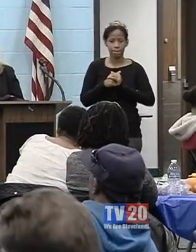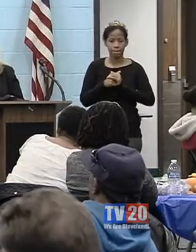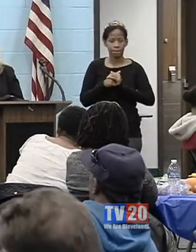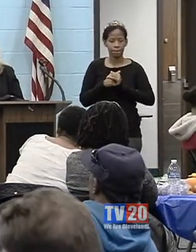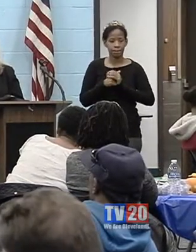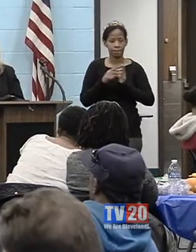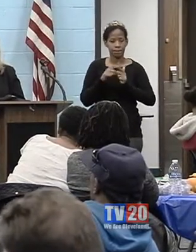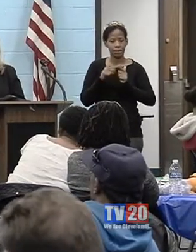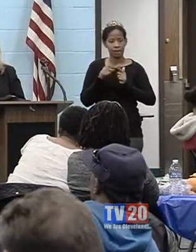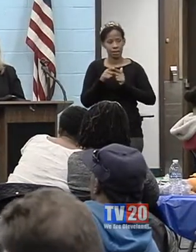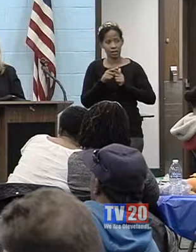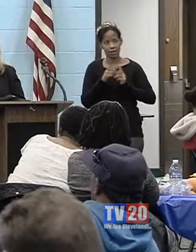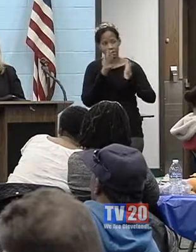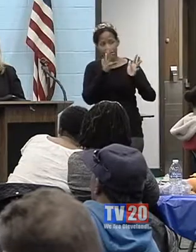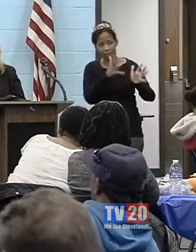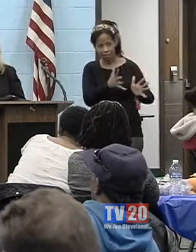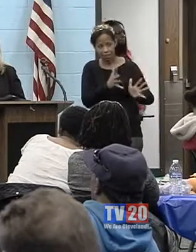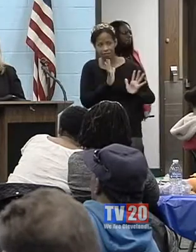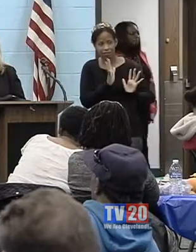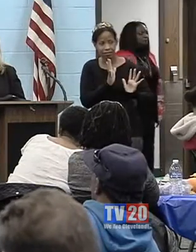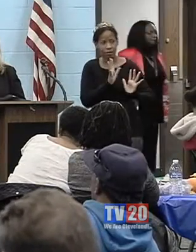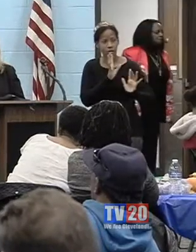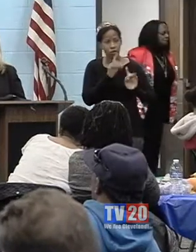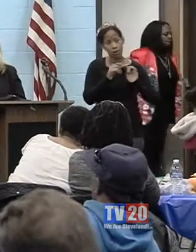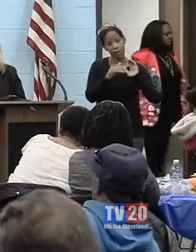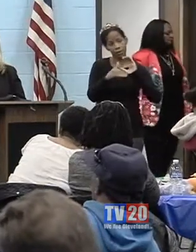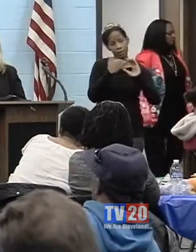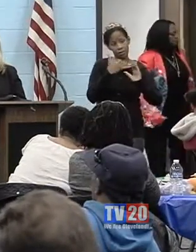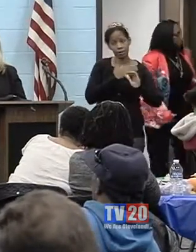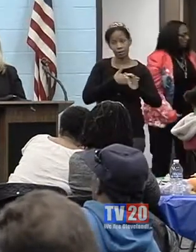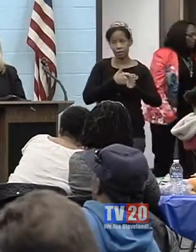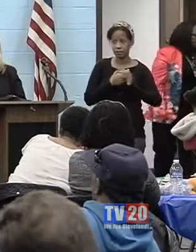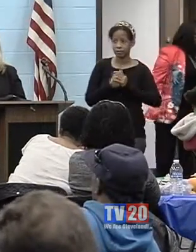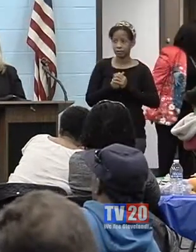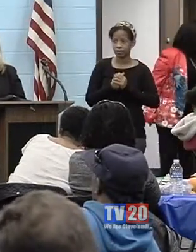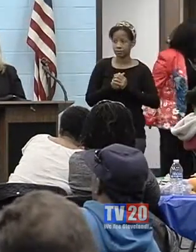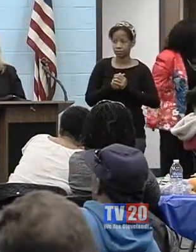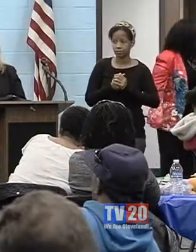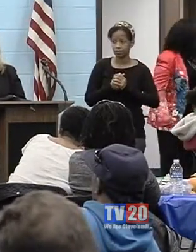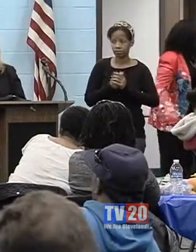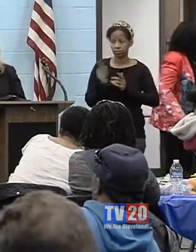won't think I just put your question aside, you give it to